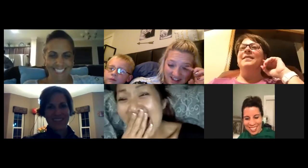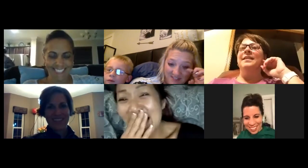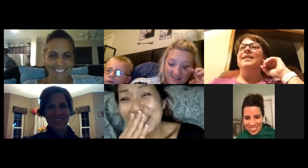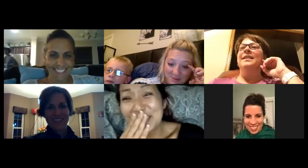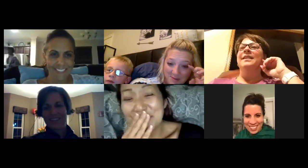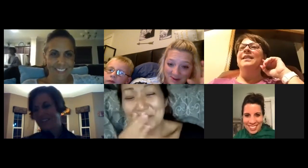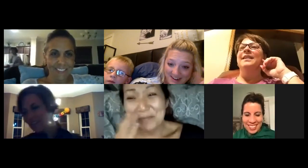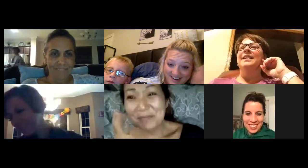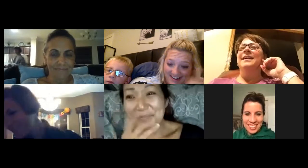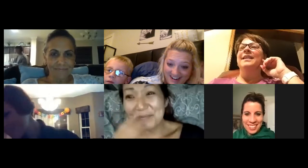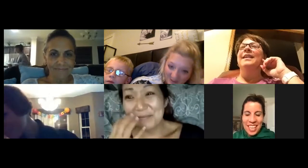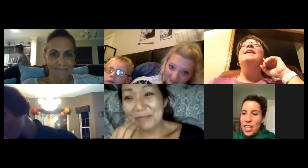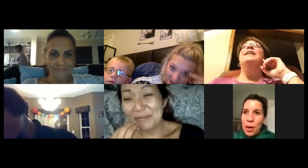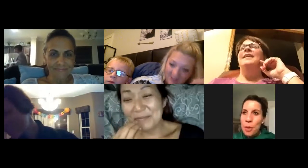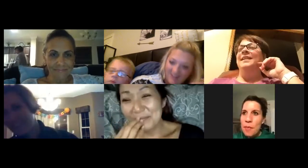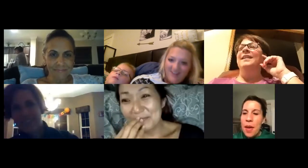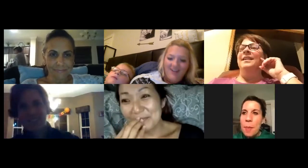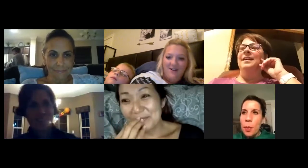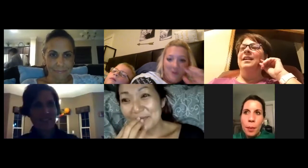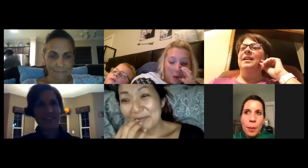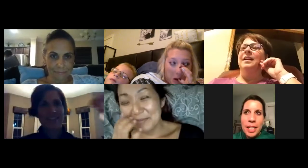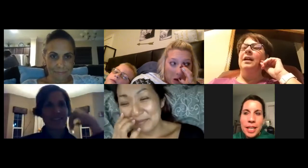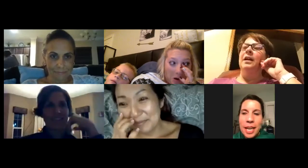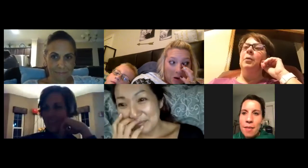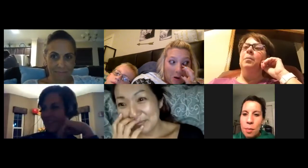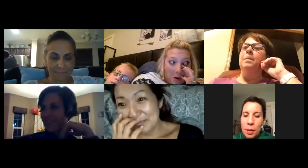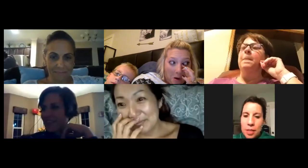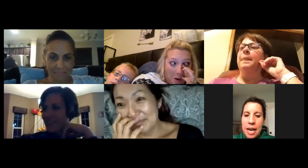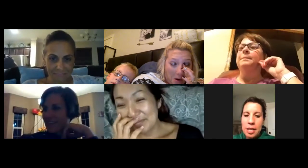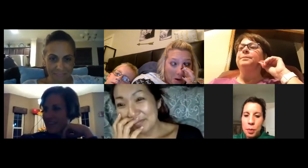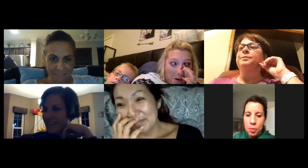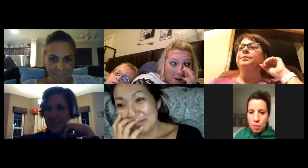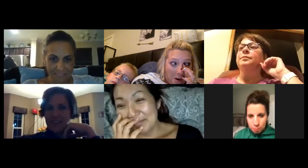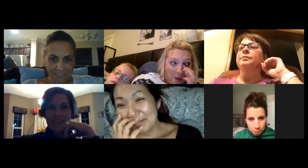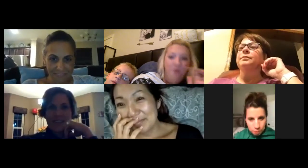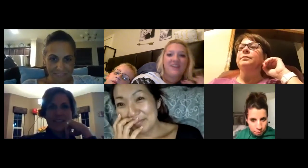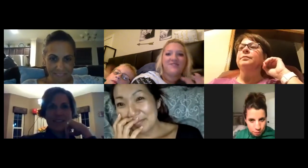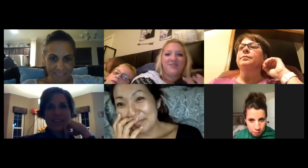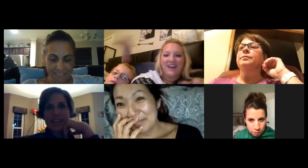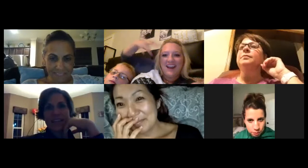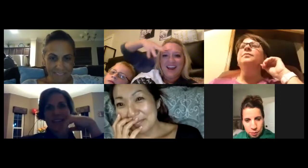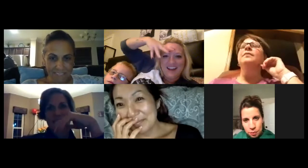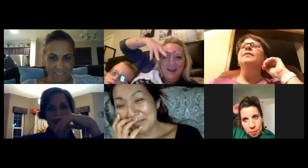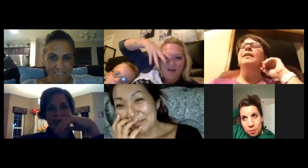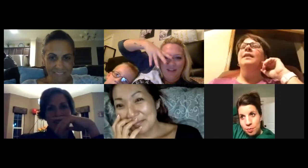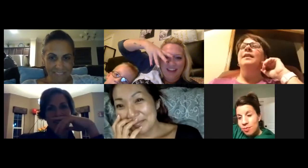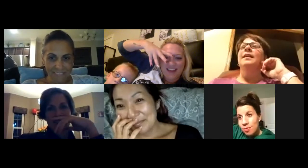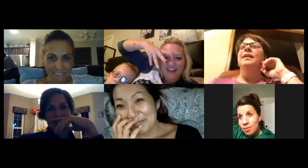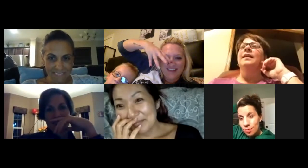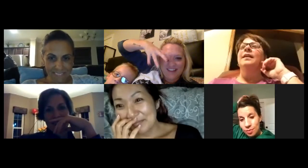us remember, and they were February we didn't have them. It was Lash Boost. Oh, that's right. And they kept going like this with